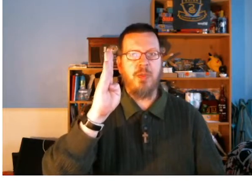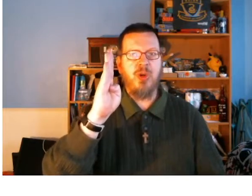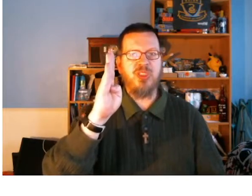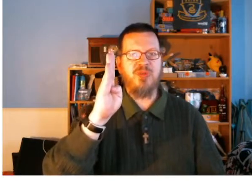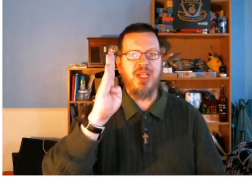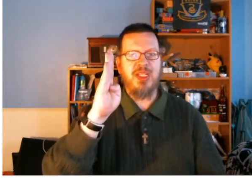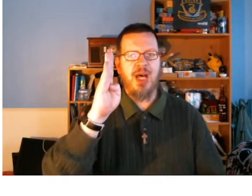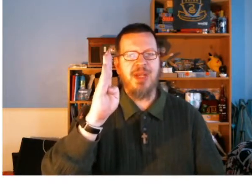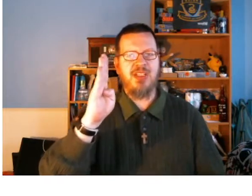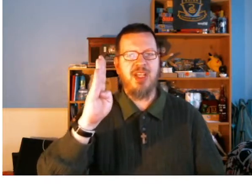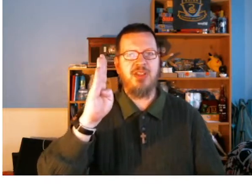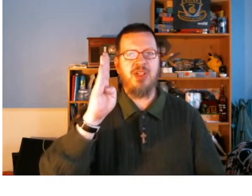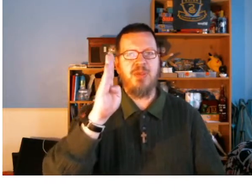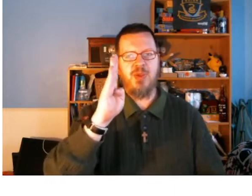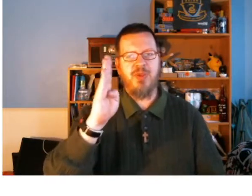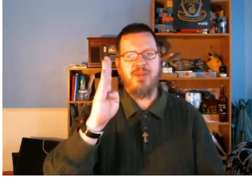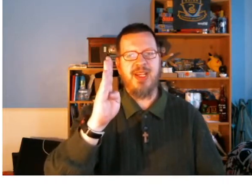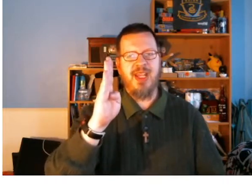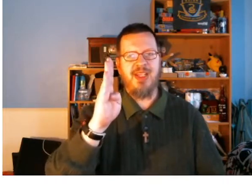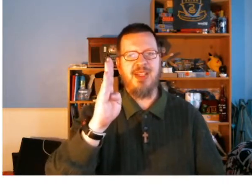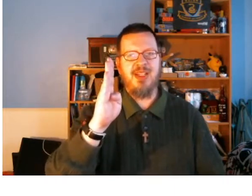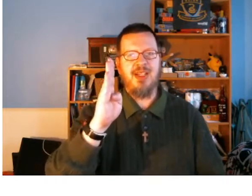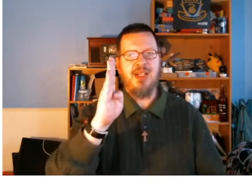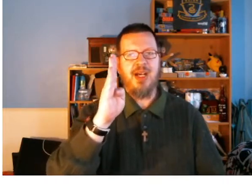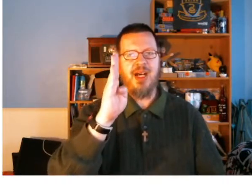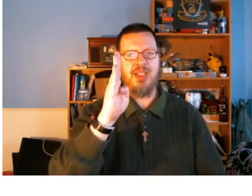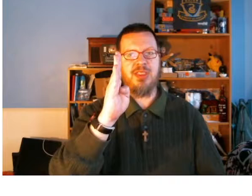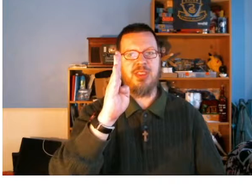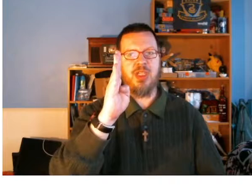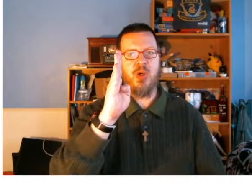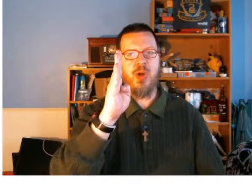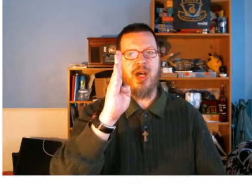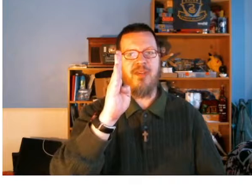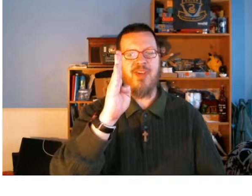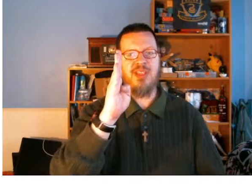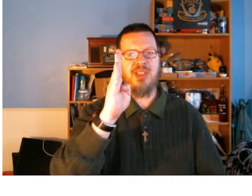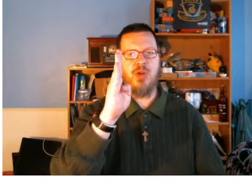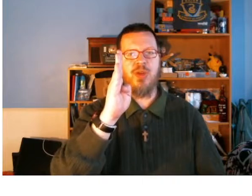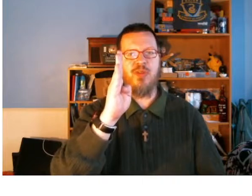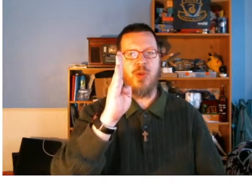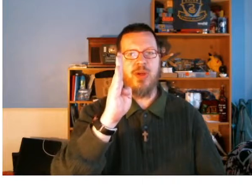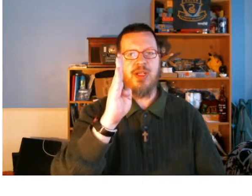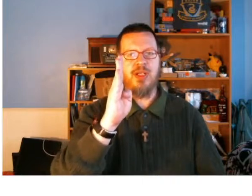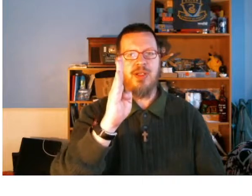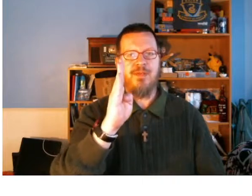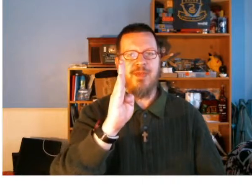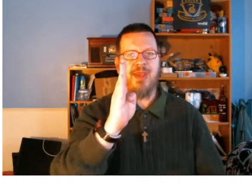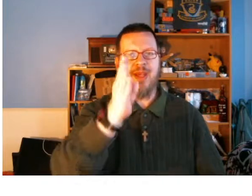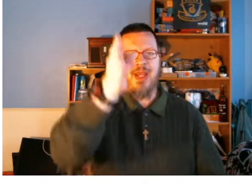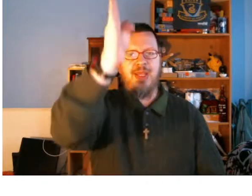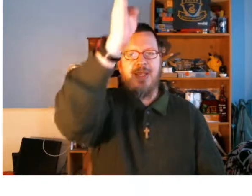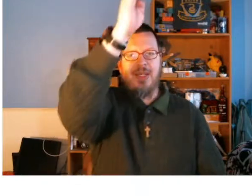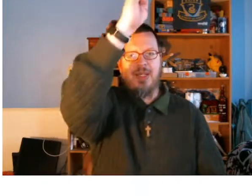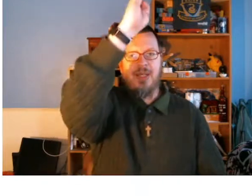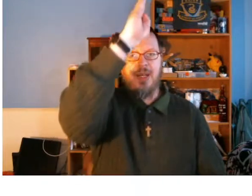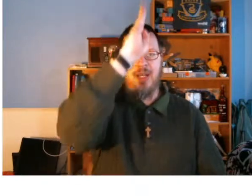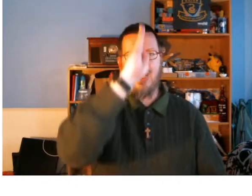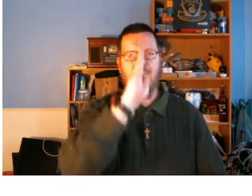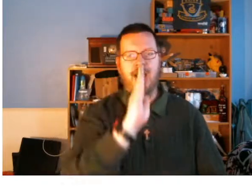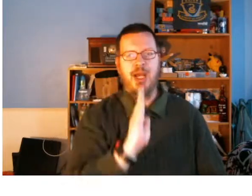so most of my dominant signs are going to be with my right hand. So I face it going forward, and